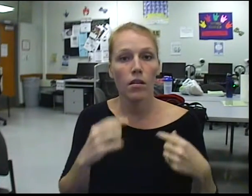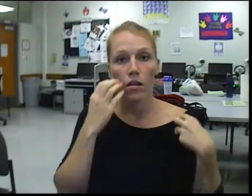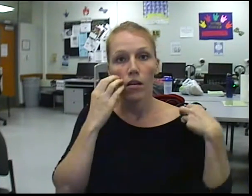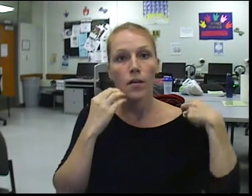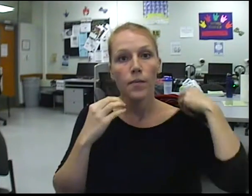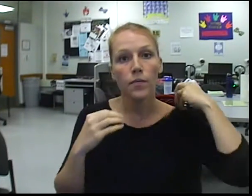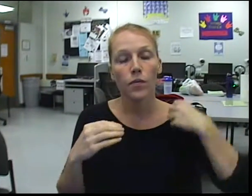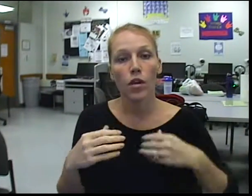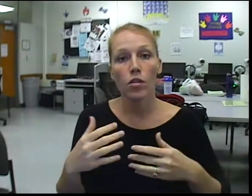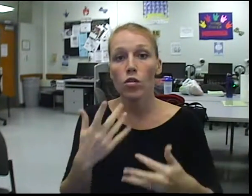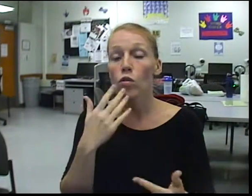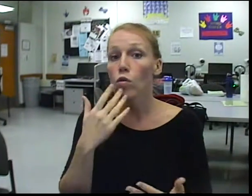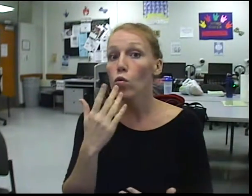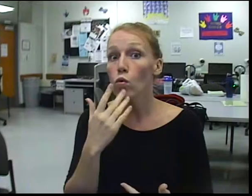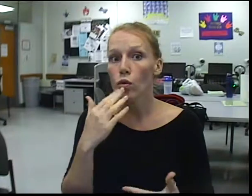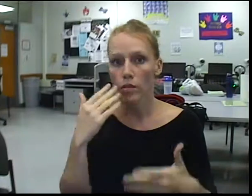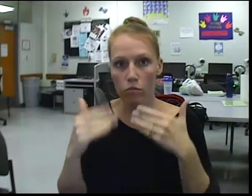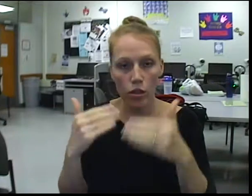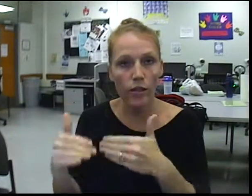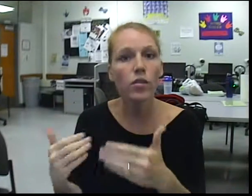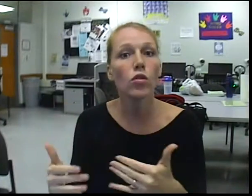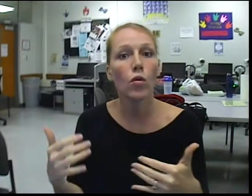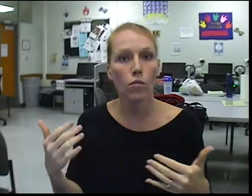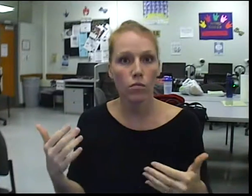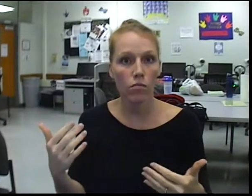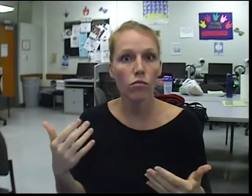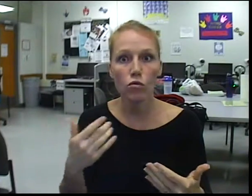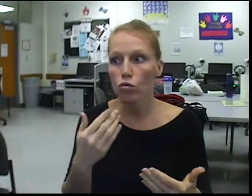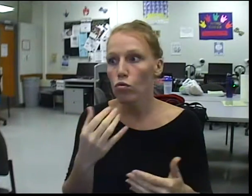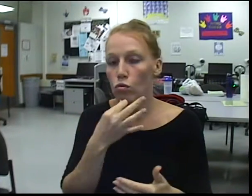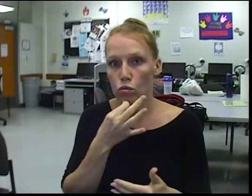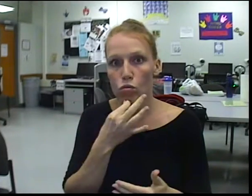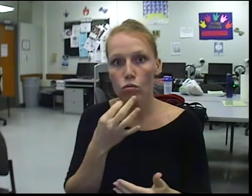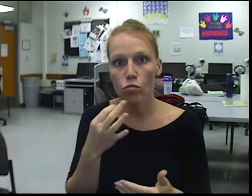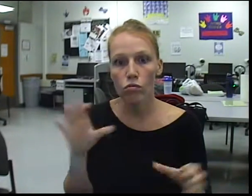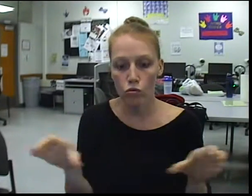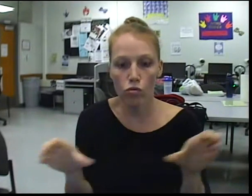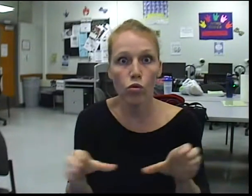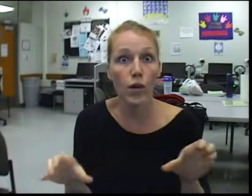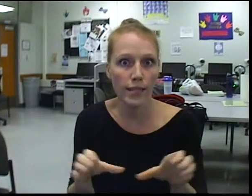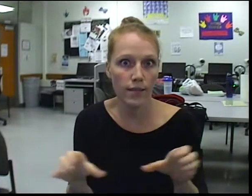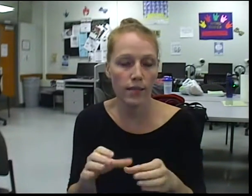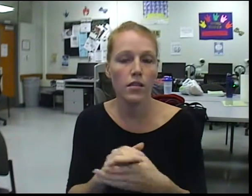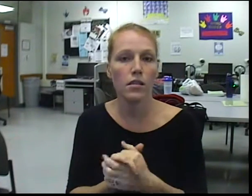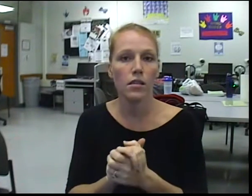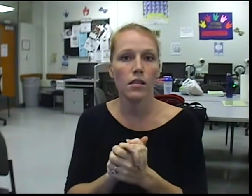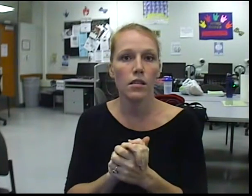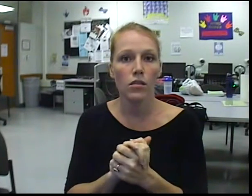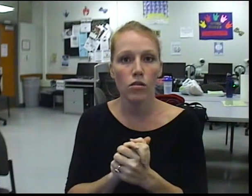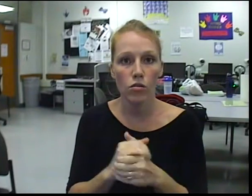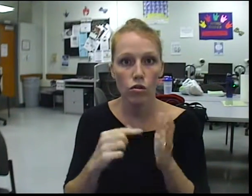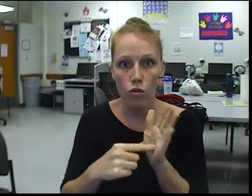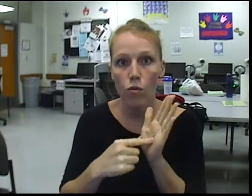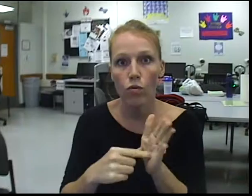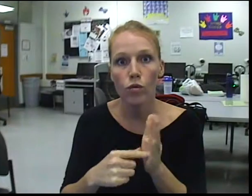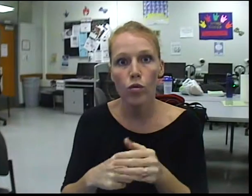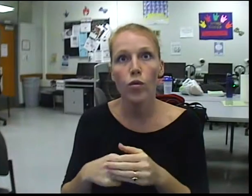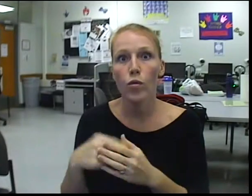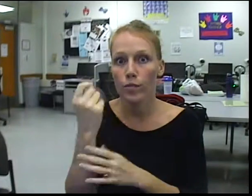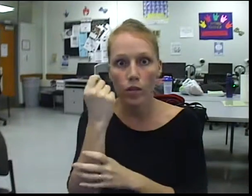here that's going to look at that in a little bit more detail and give you a better chance to understand that it's a cooling process.